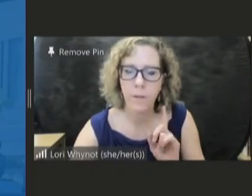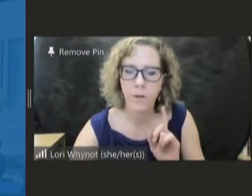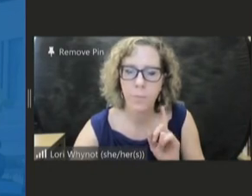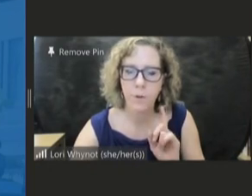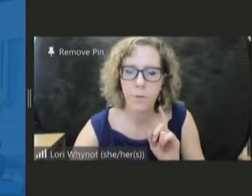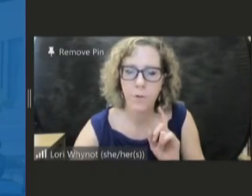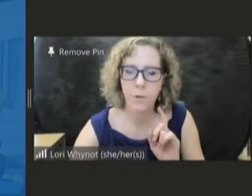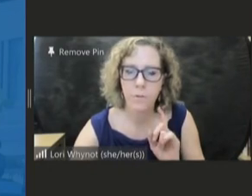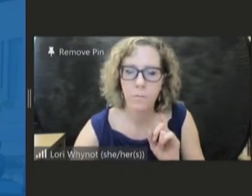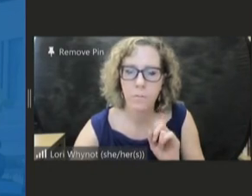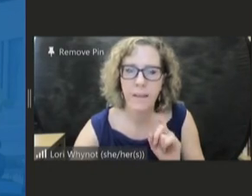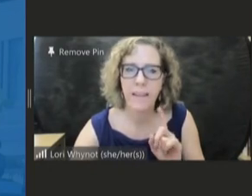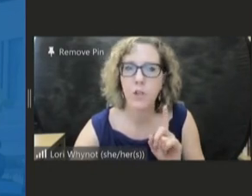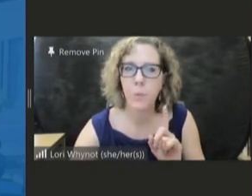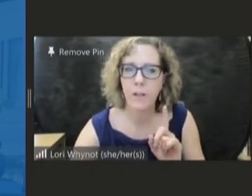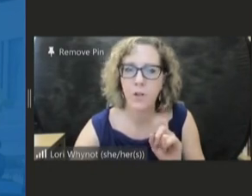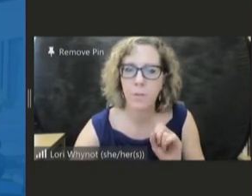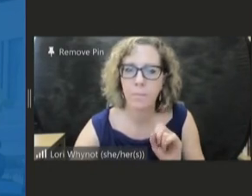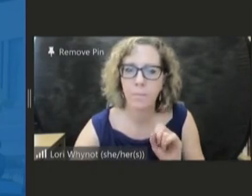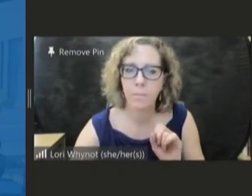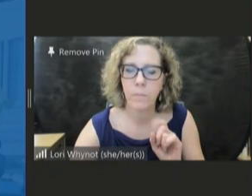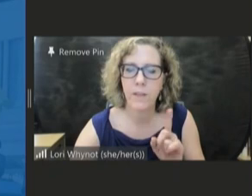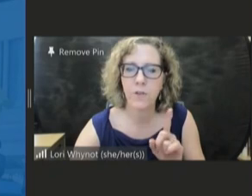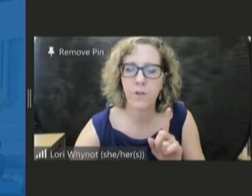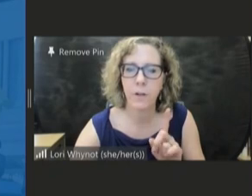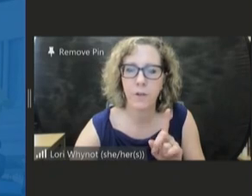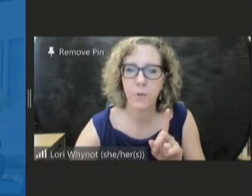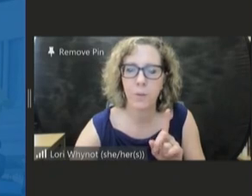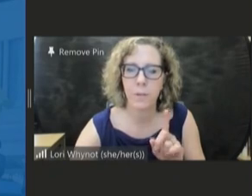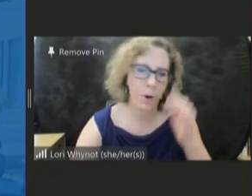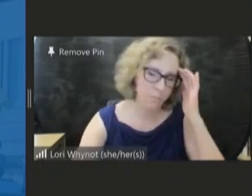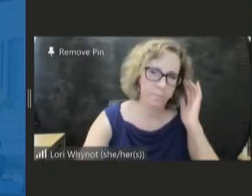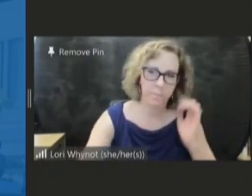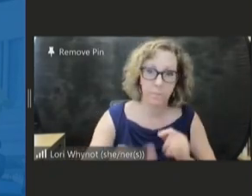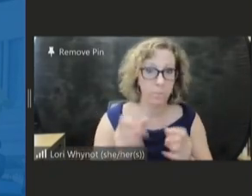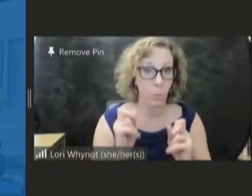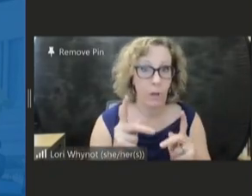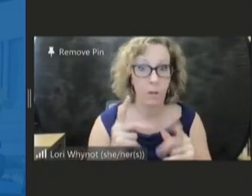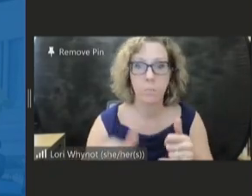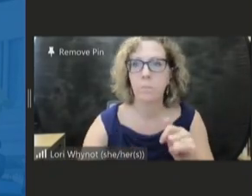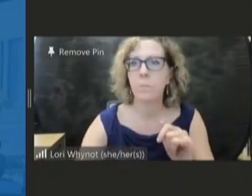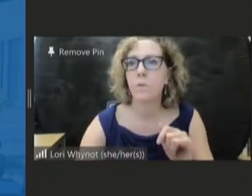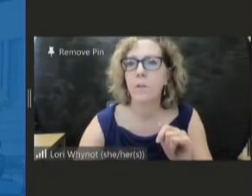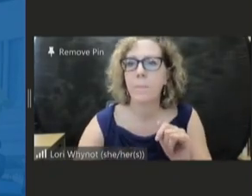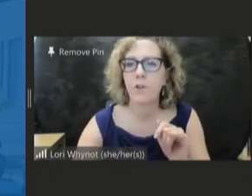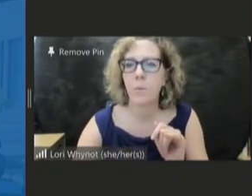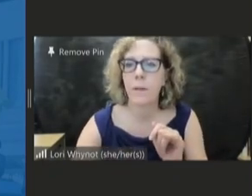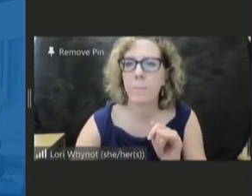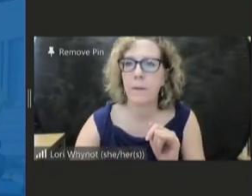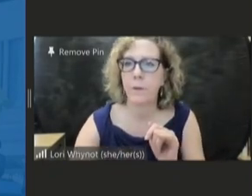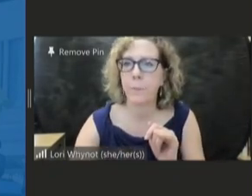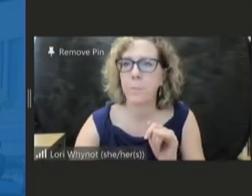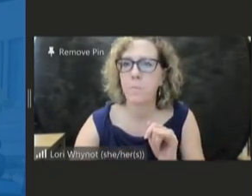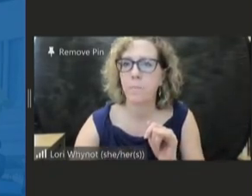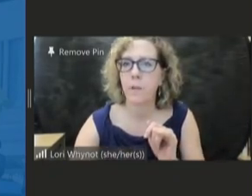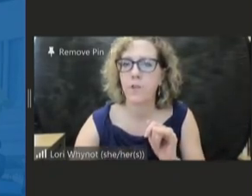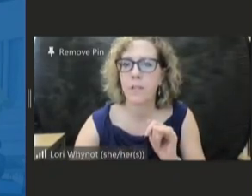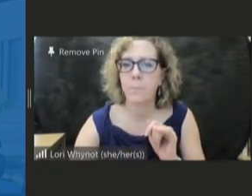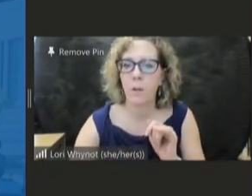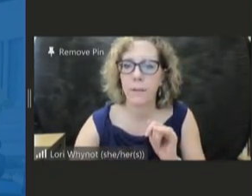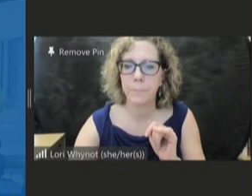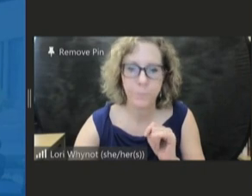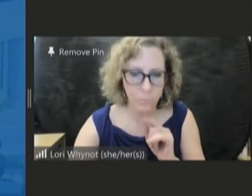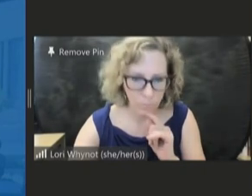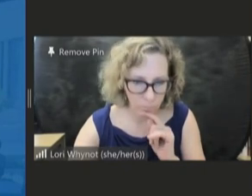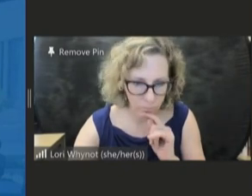One moment, the interpreters. We're just making a switch. Esther's going to interpret this part. Make sure we can hear her when